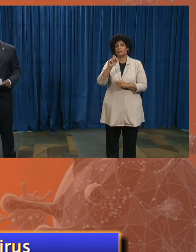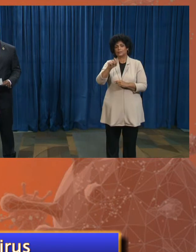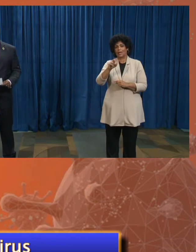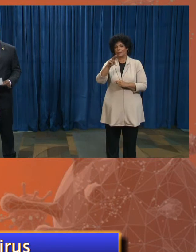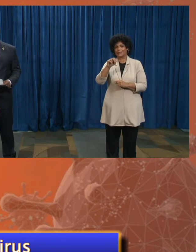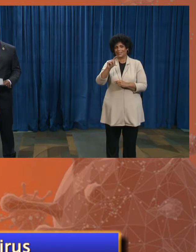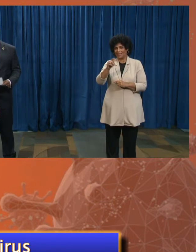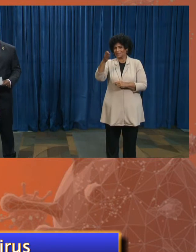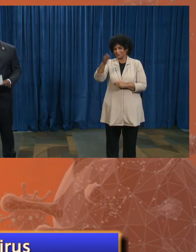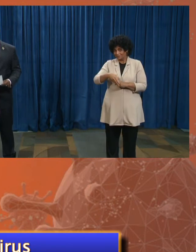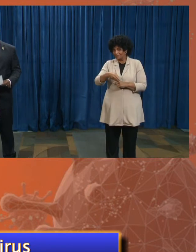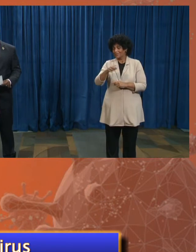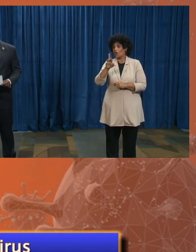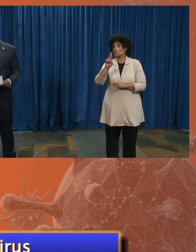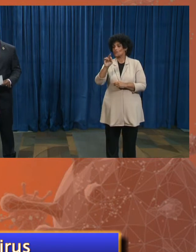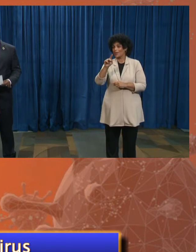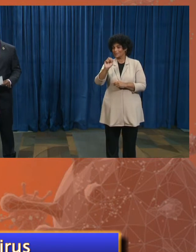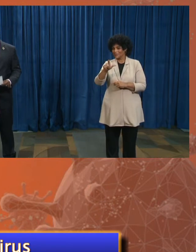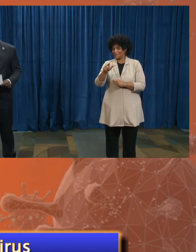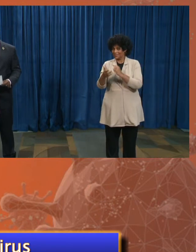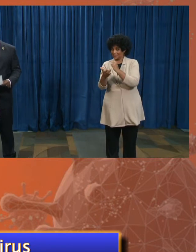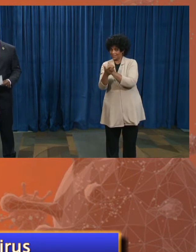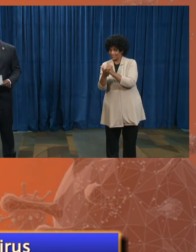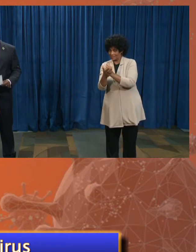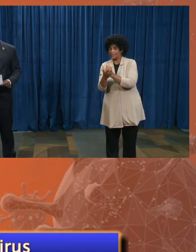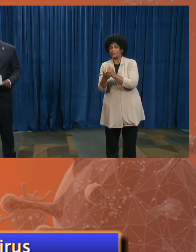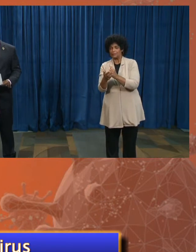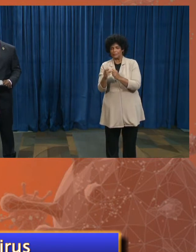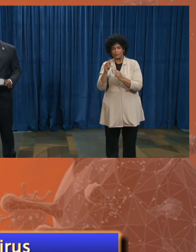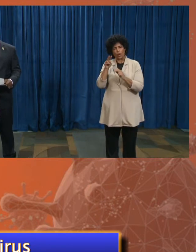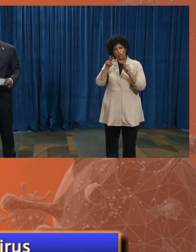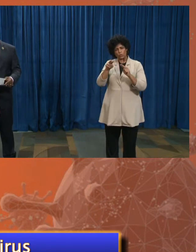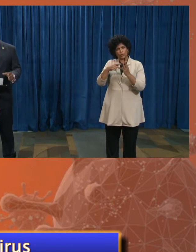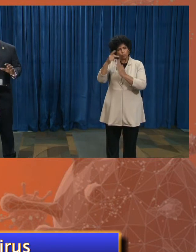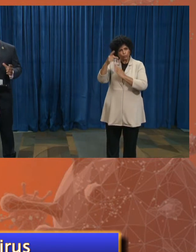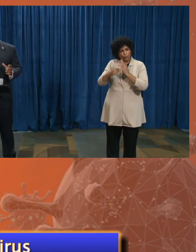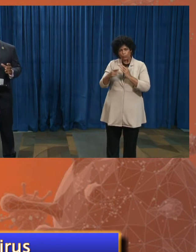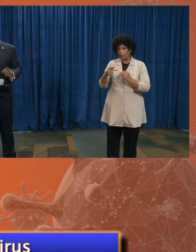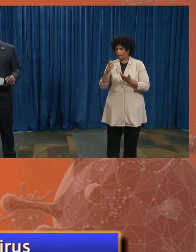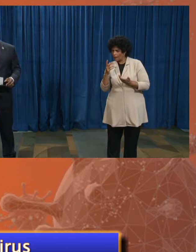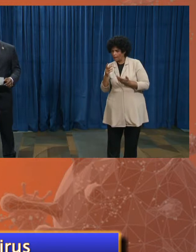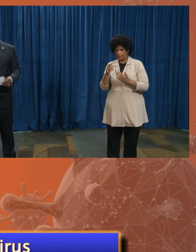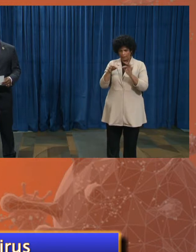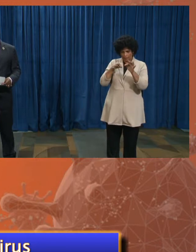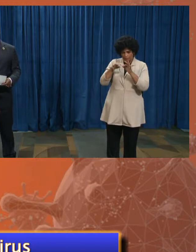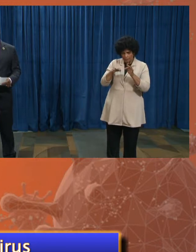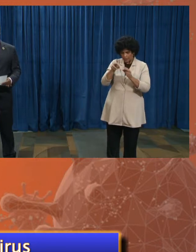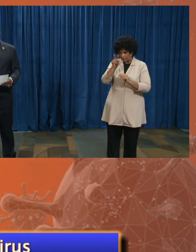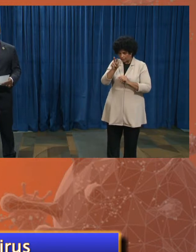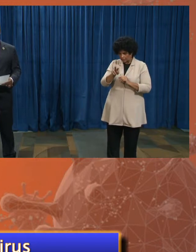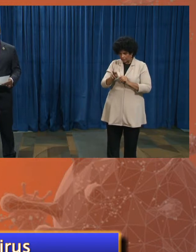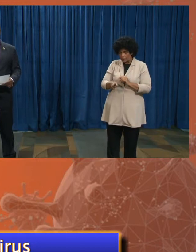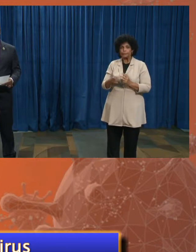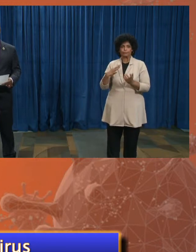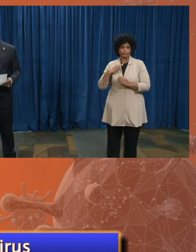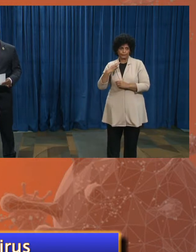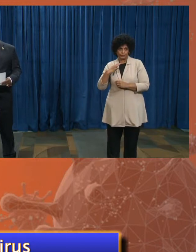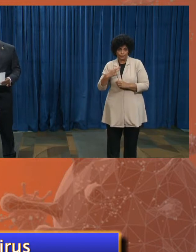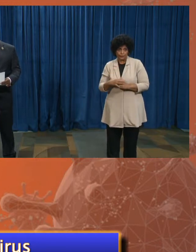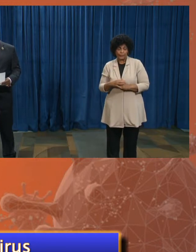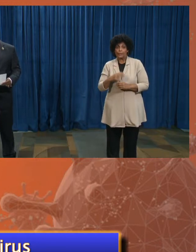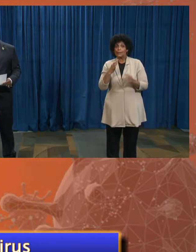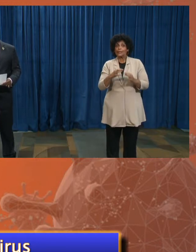ocfl.net/rental assistance to review the program details. If you need assistance with